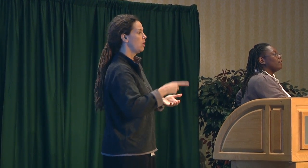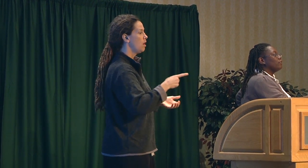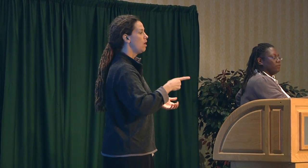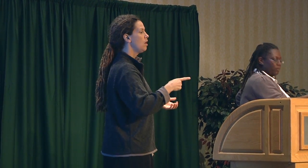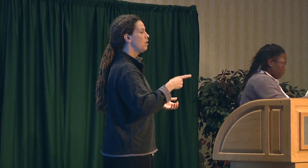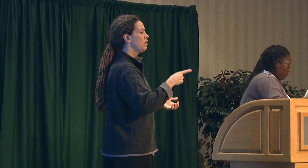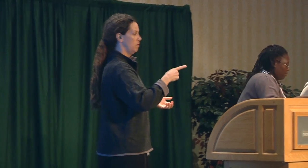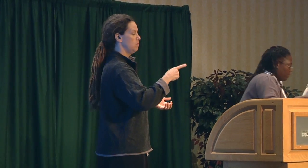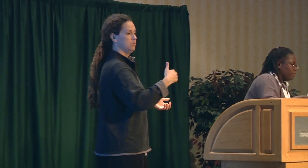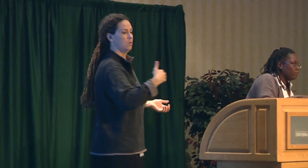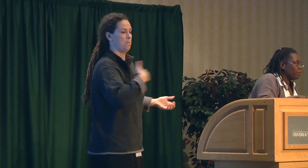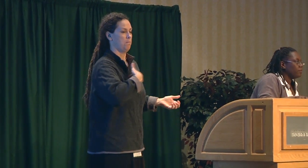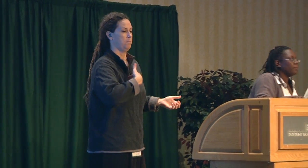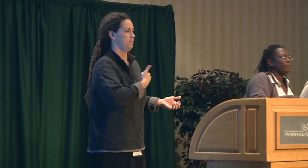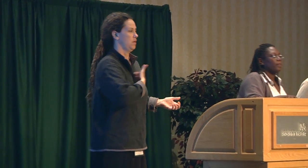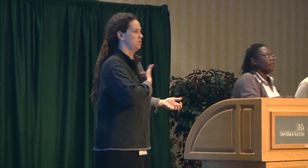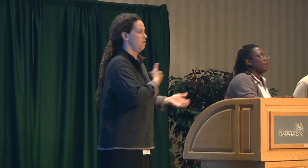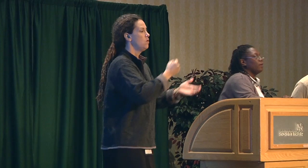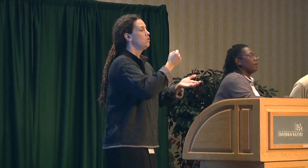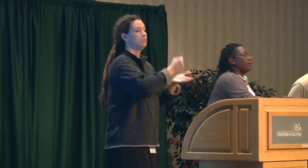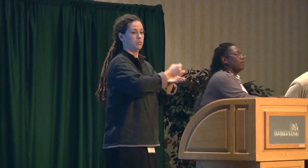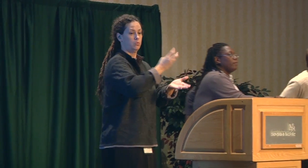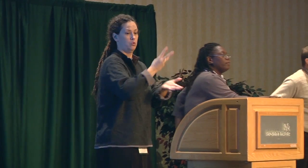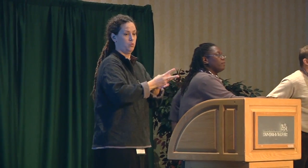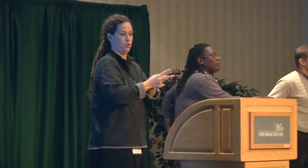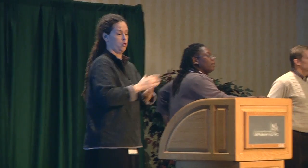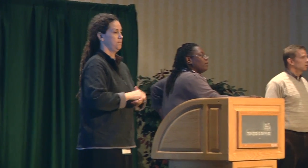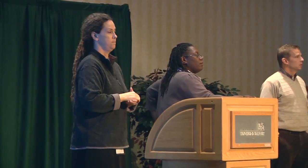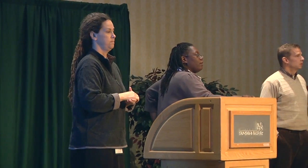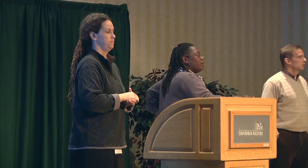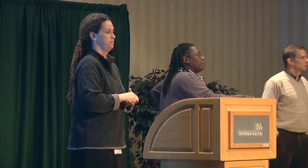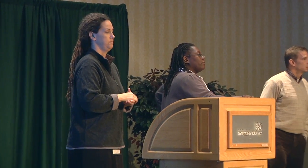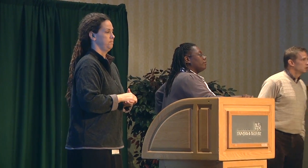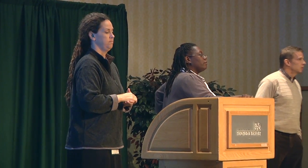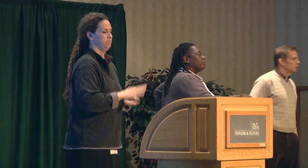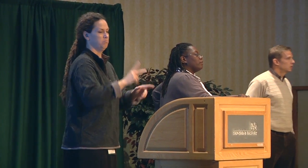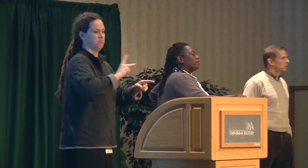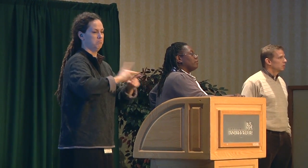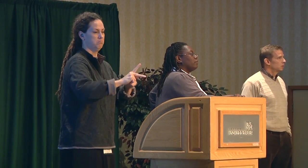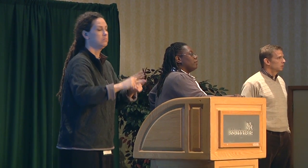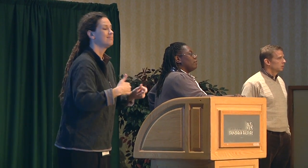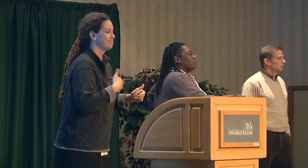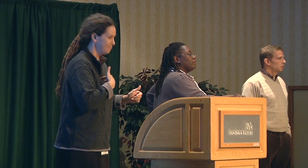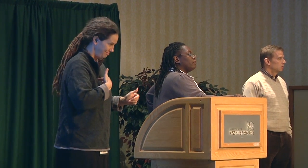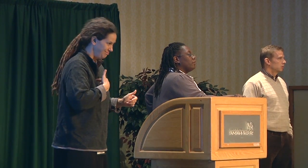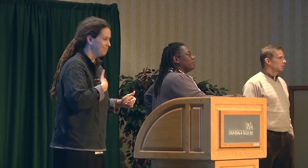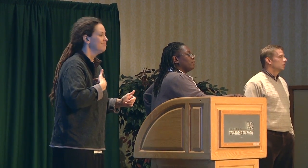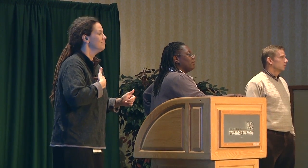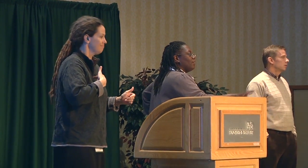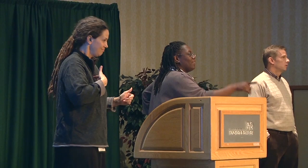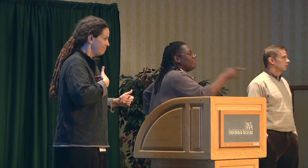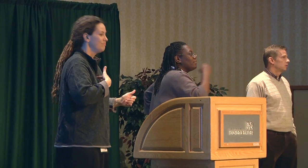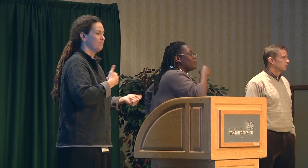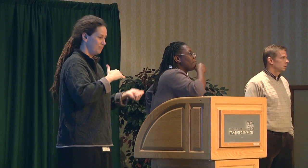I'm a social worker professionally, and I come across the problem with doctors' offices or podiatrists